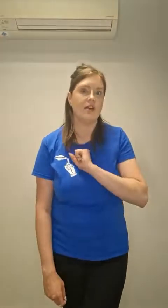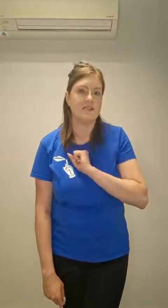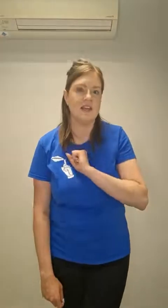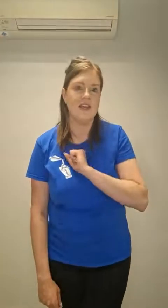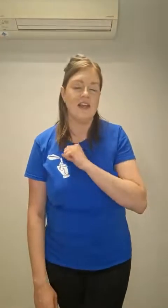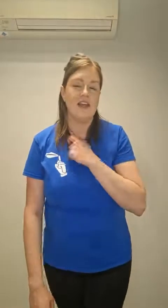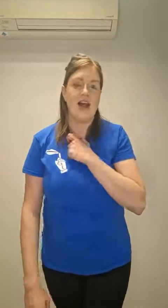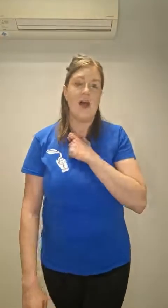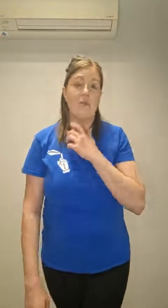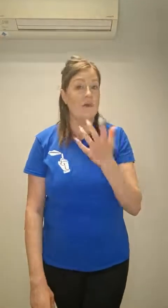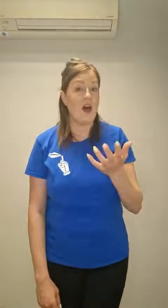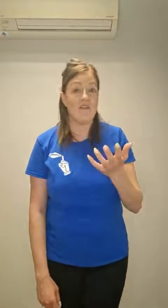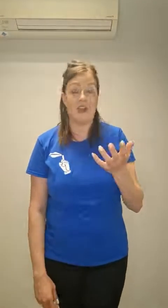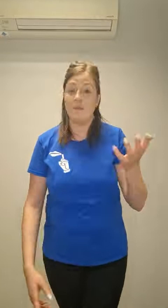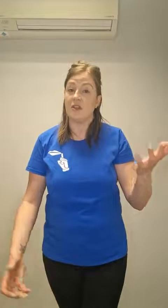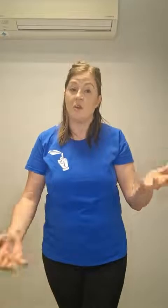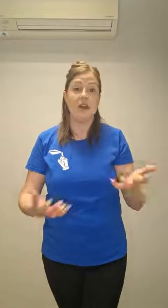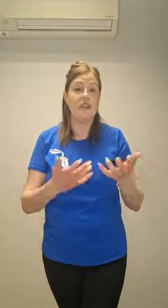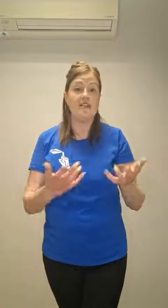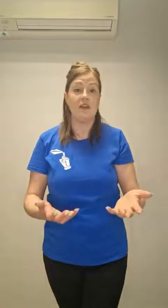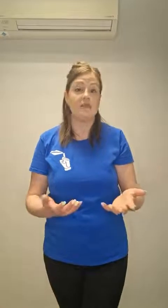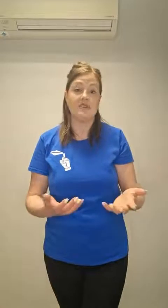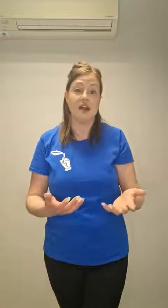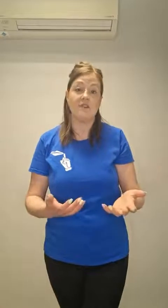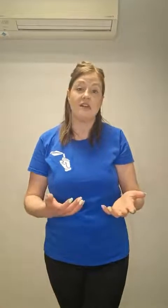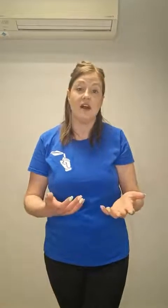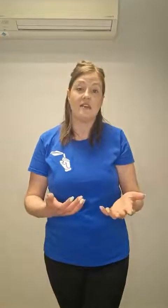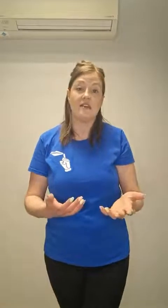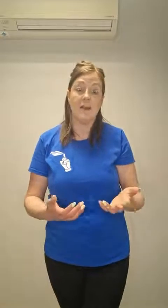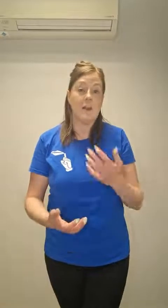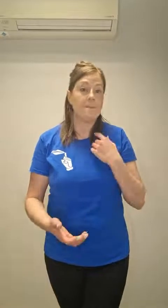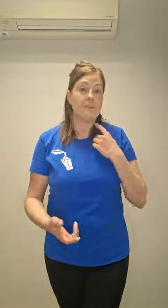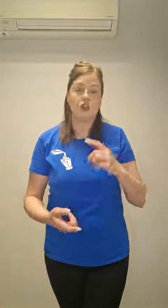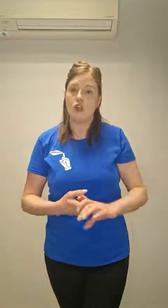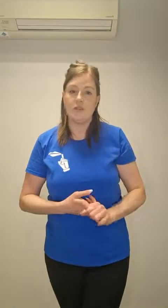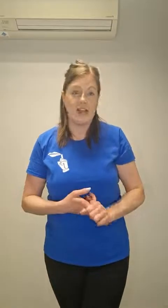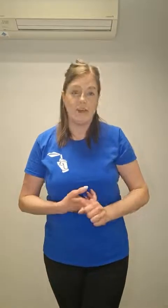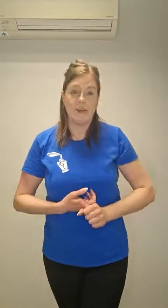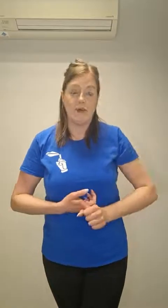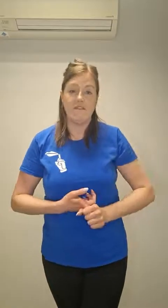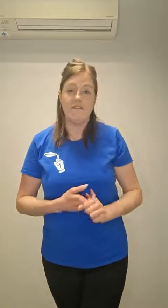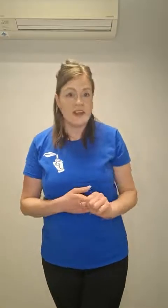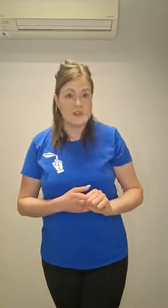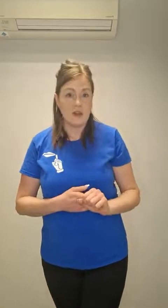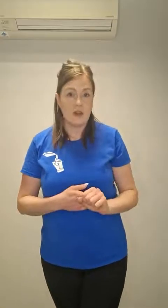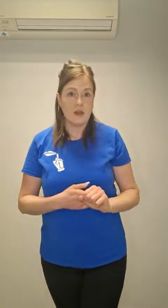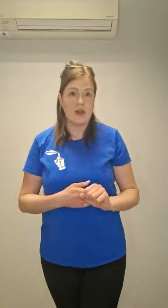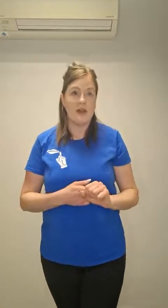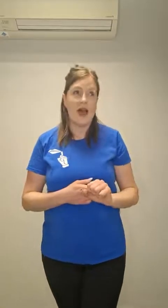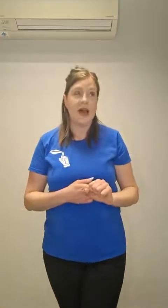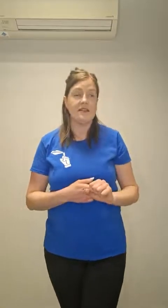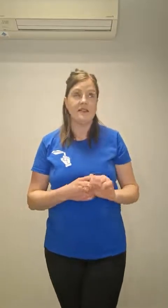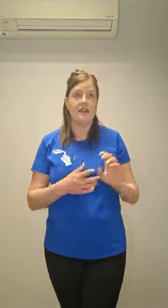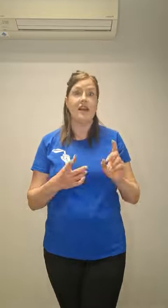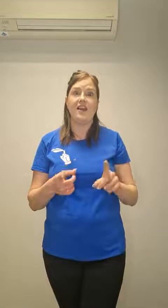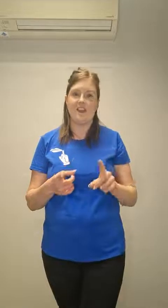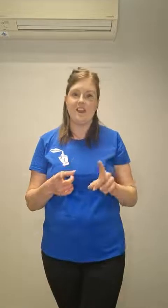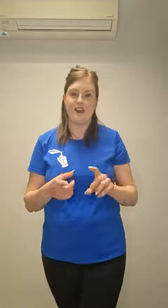10:30. We'll be live again with a completely different set of signs. Tuesday we'll be on Facebook at